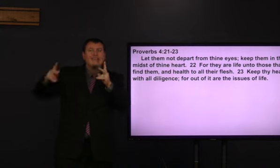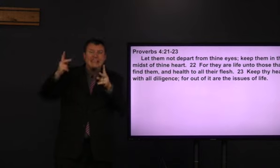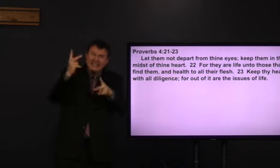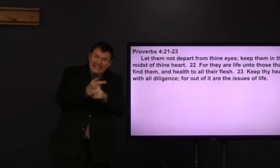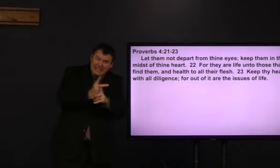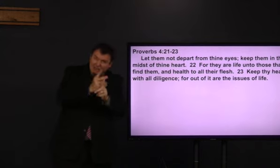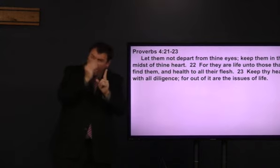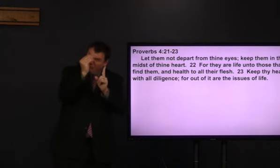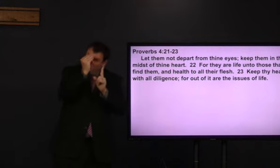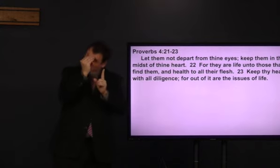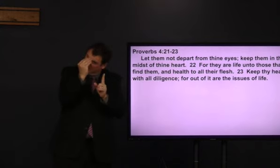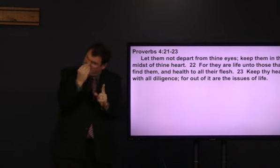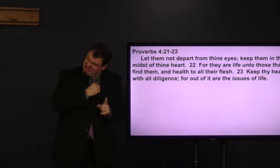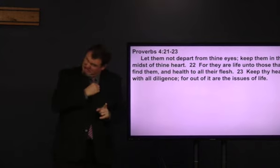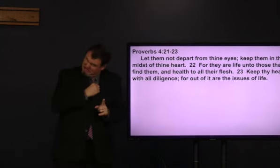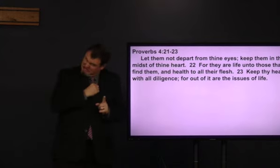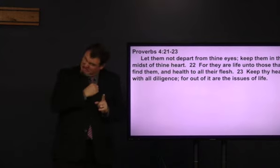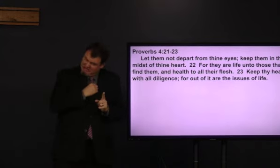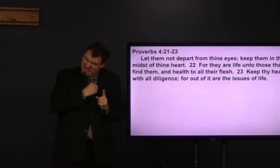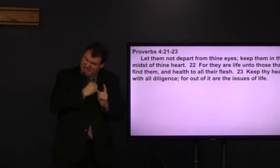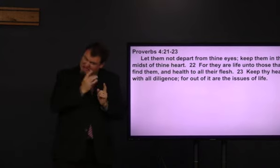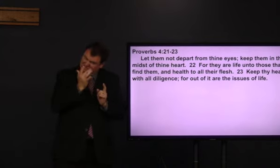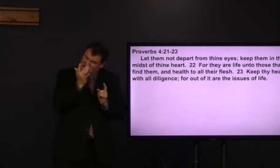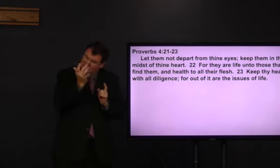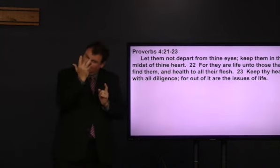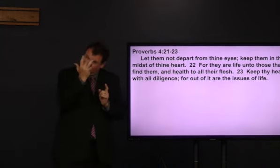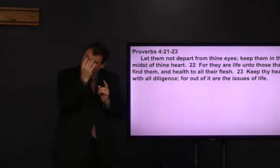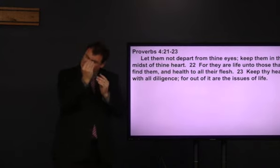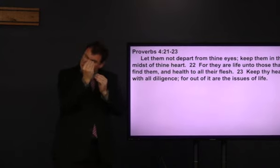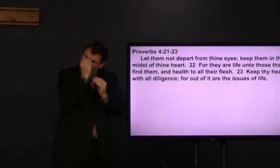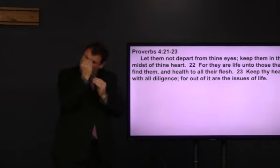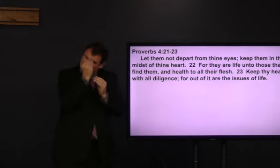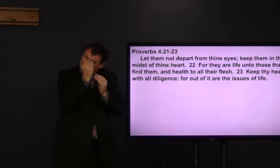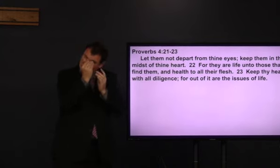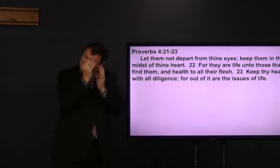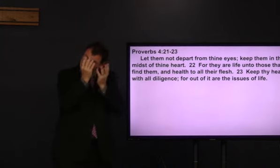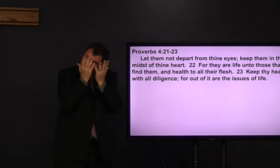Don't forget. Keep them in the midst of thine heart.